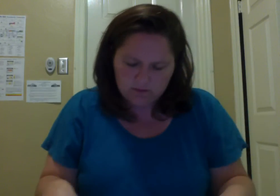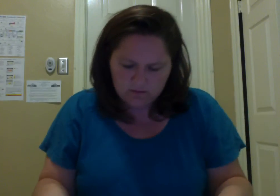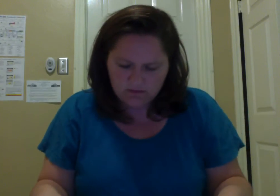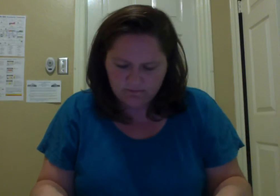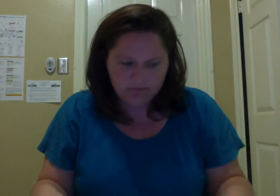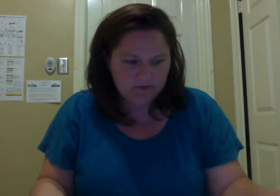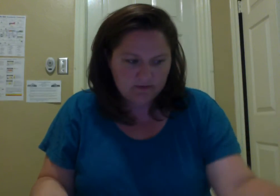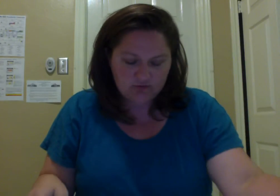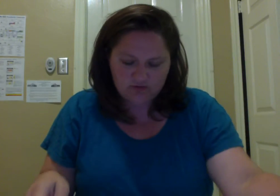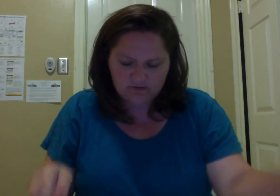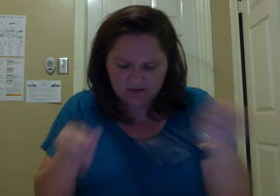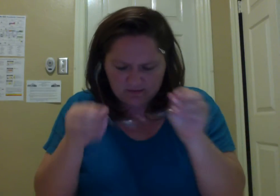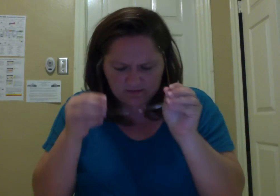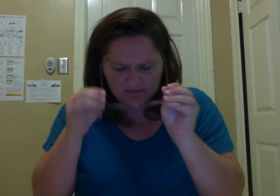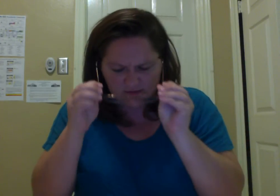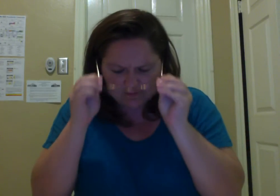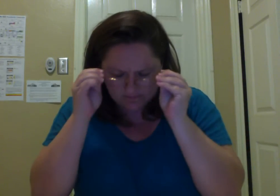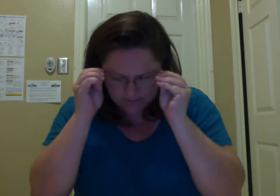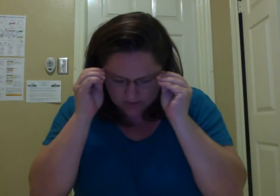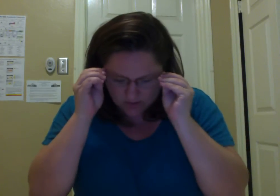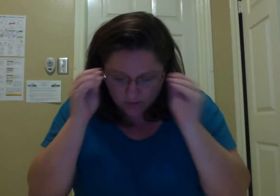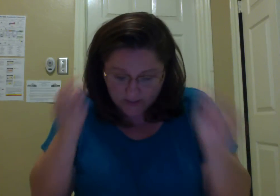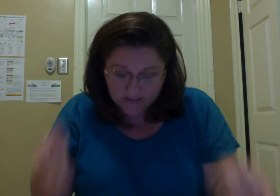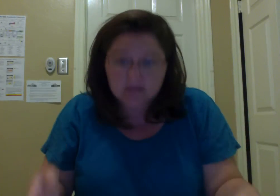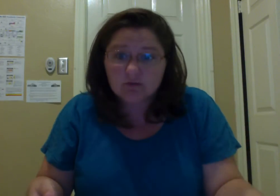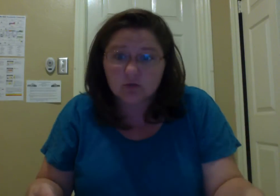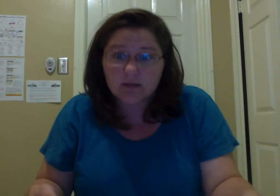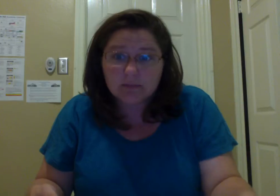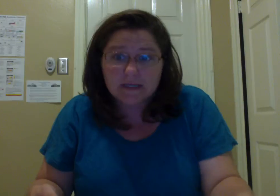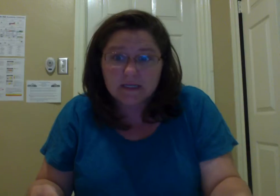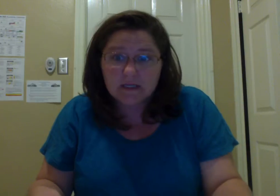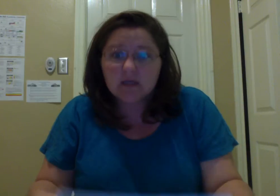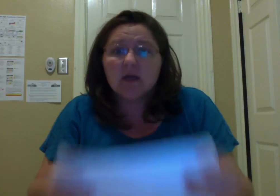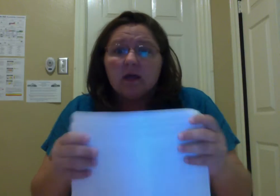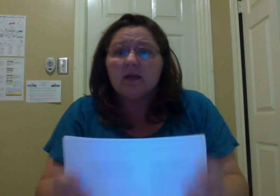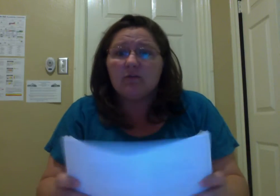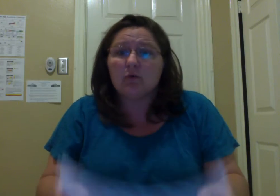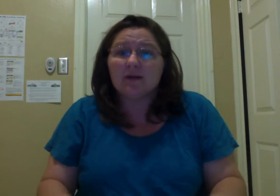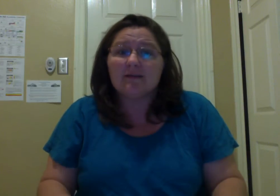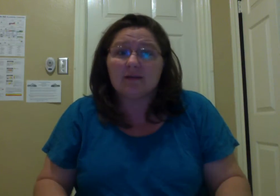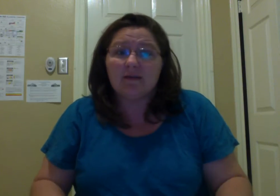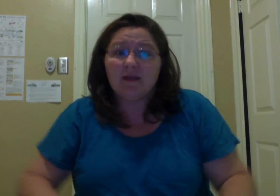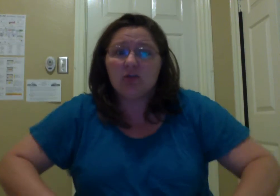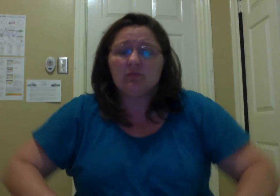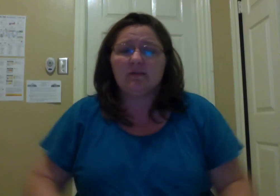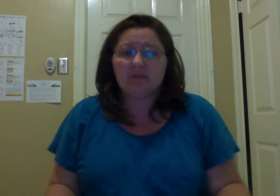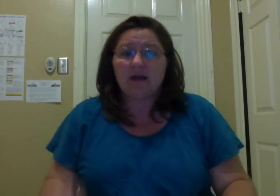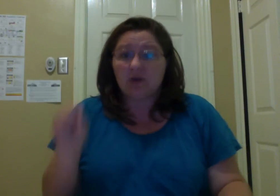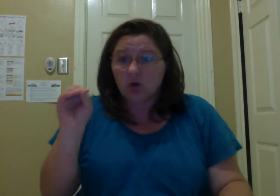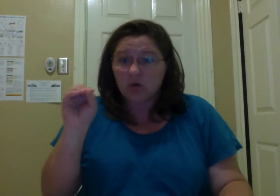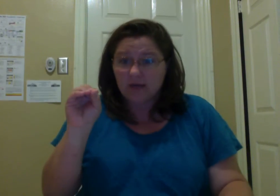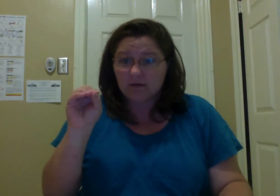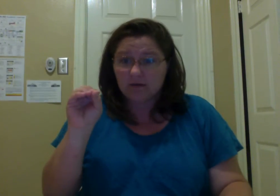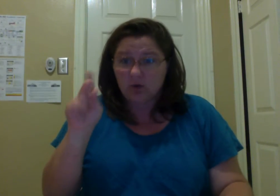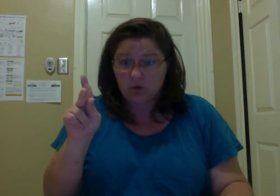The first thing that she says is, okay, kids, look at me. If you were going to sign that, you would sign